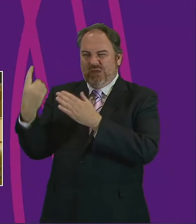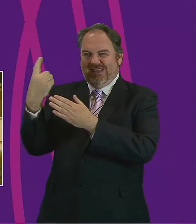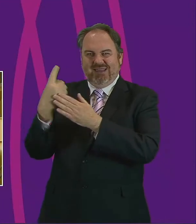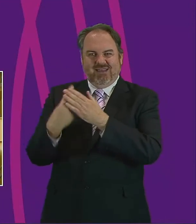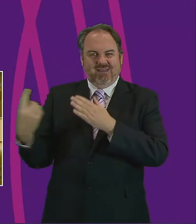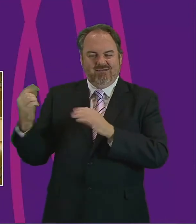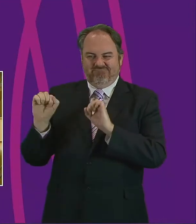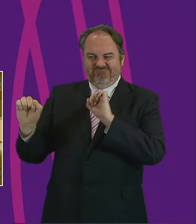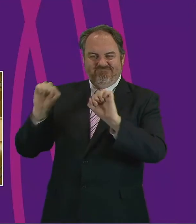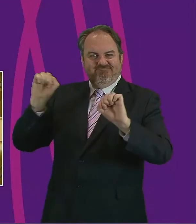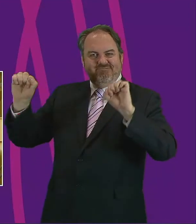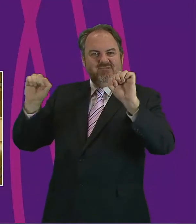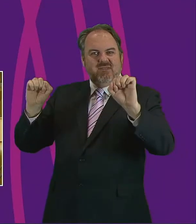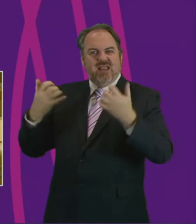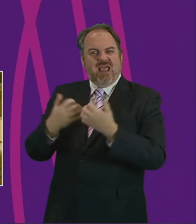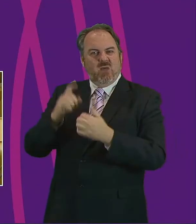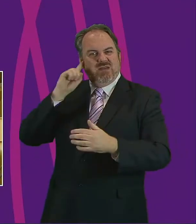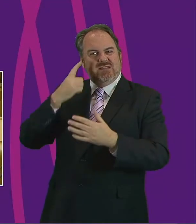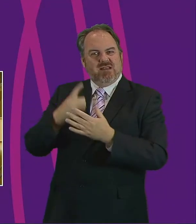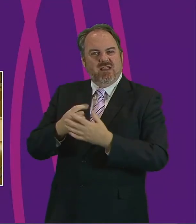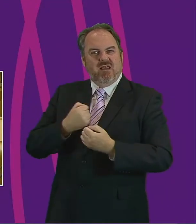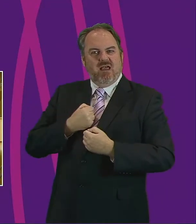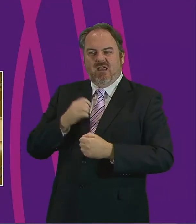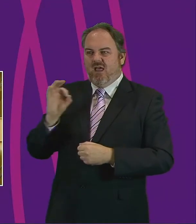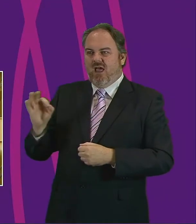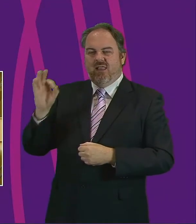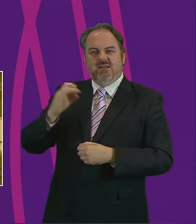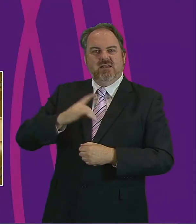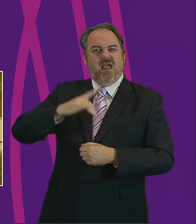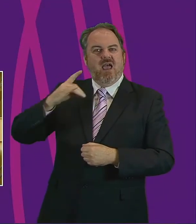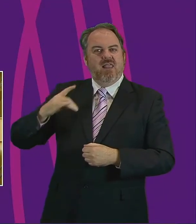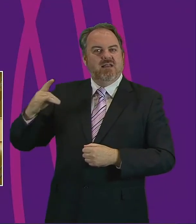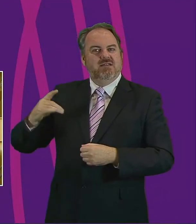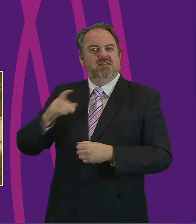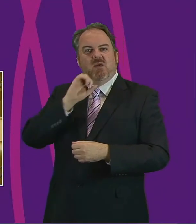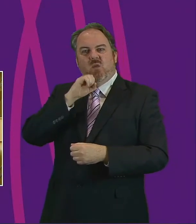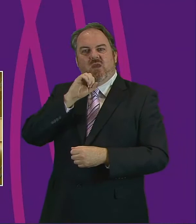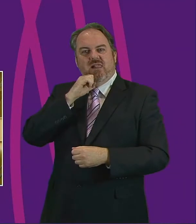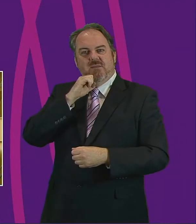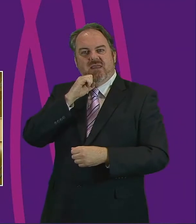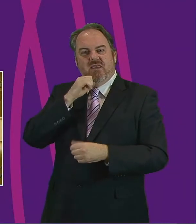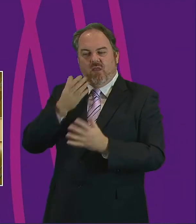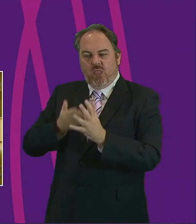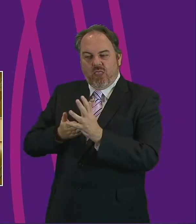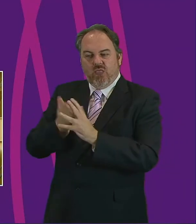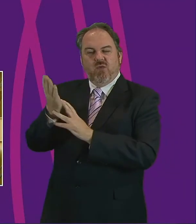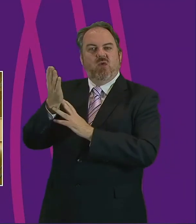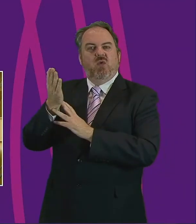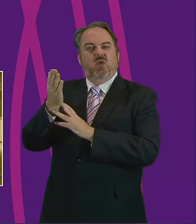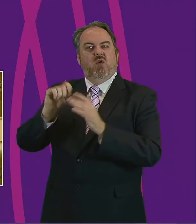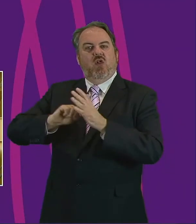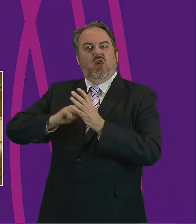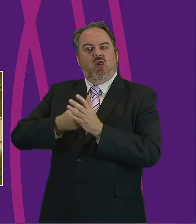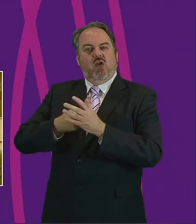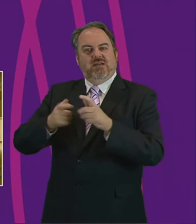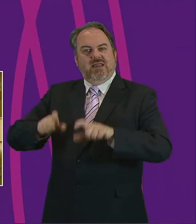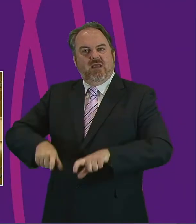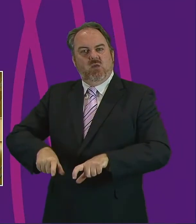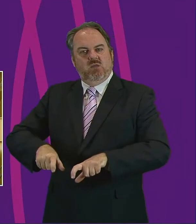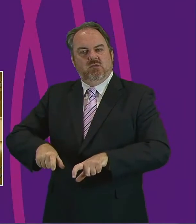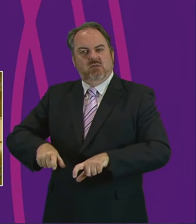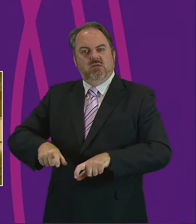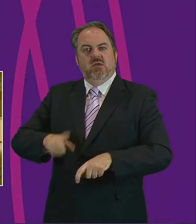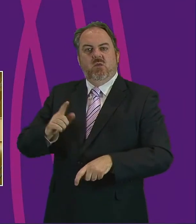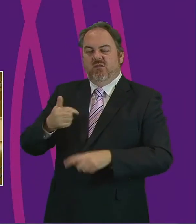will decide when and how our islands come out of lockdown? Whilst community engagement has been discussed, how will that work in tandem with the Scottish Government,